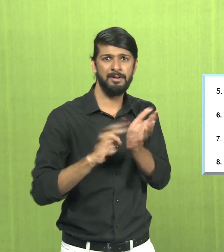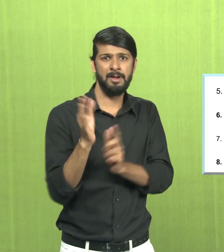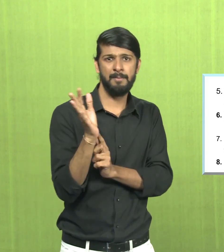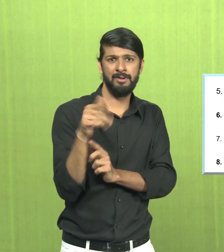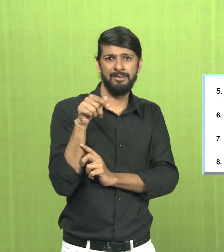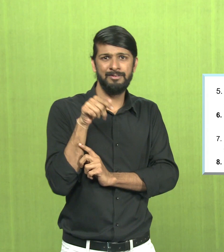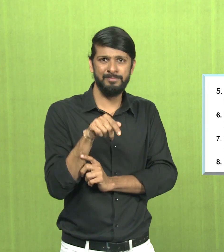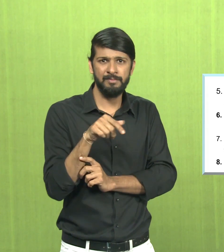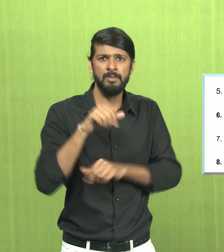The palm leaves